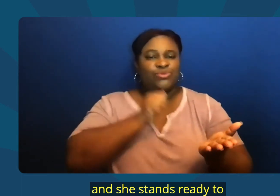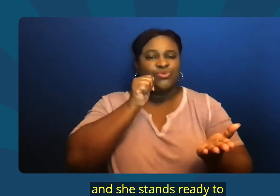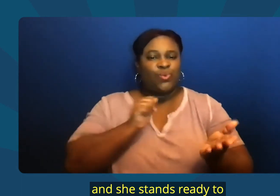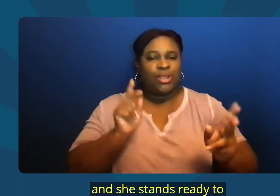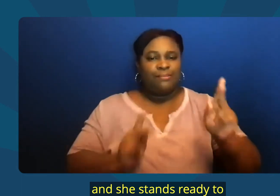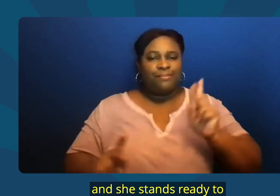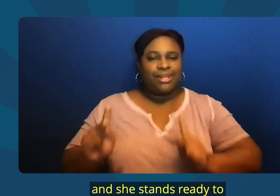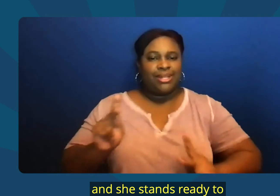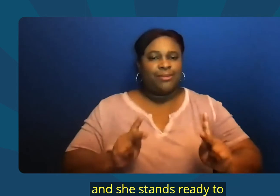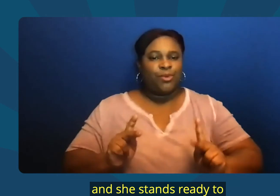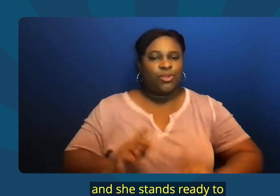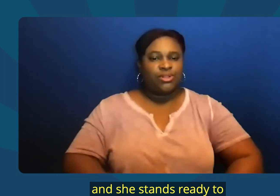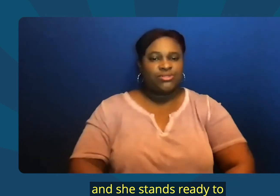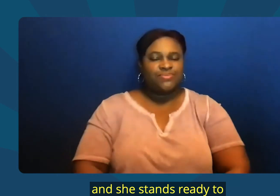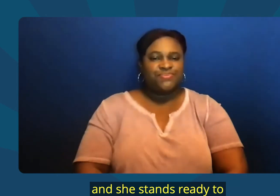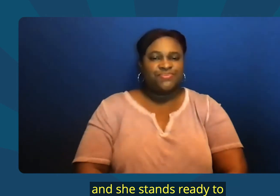of Arizona.